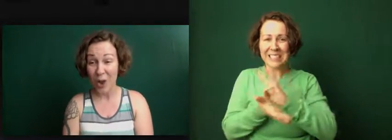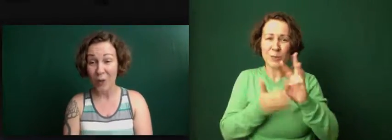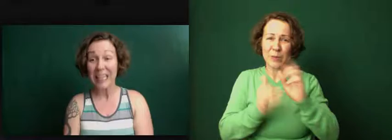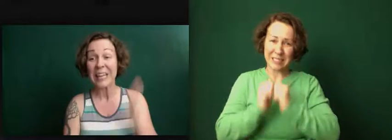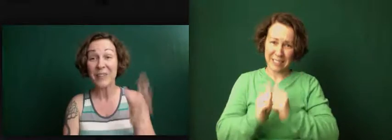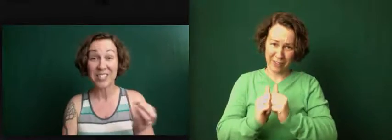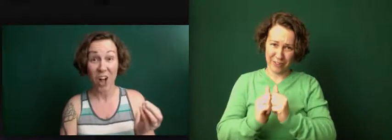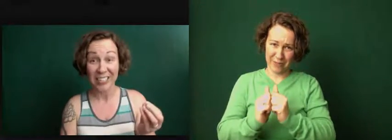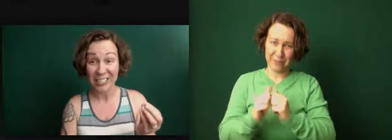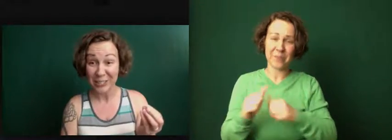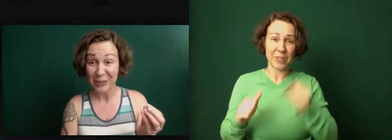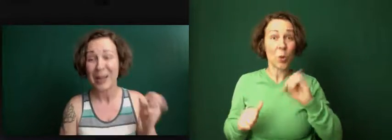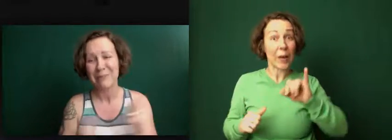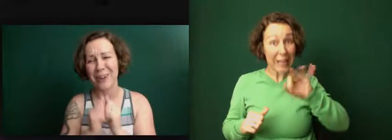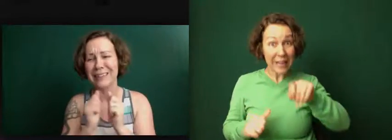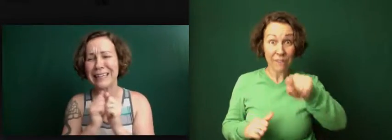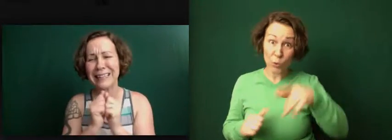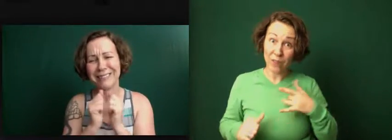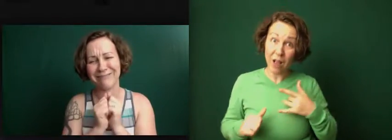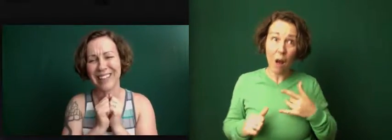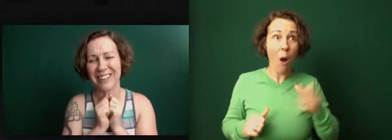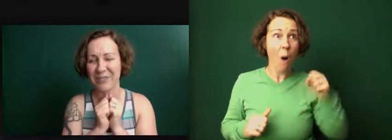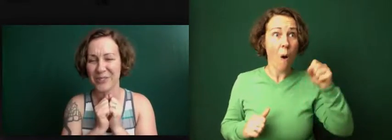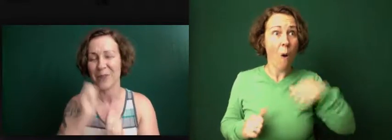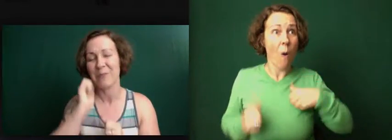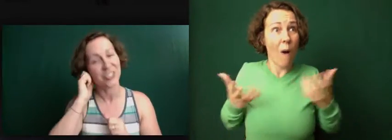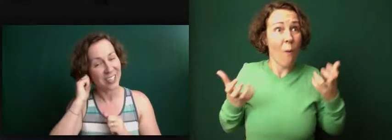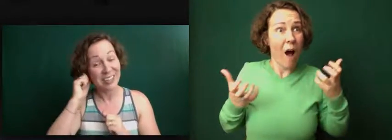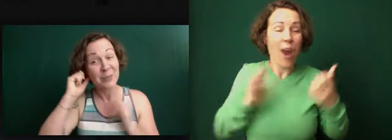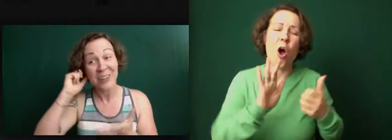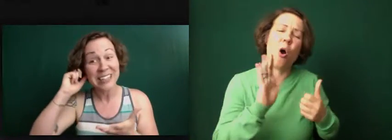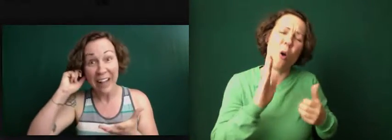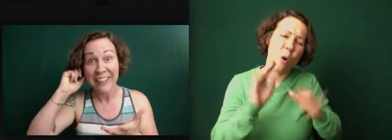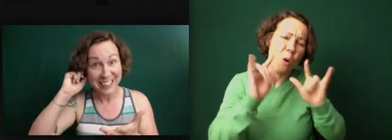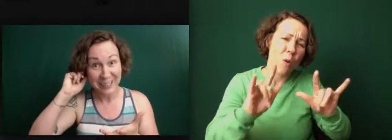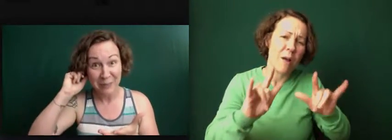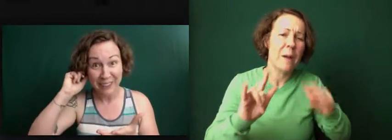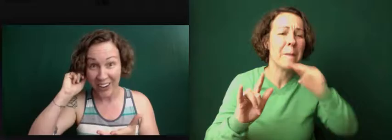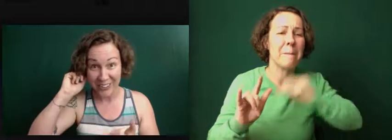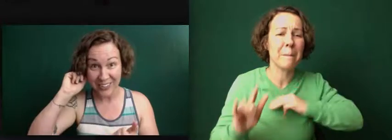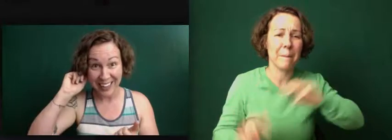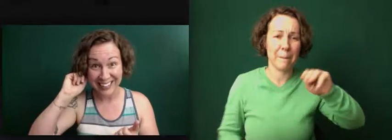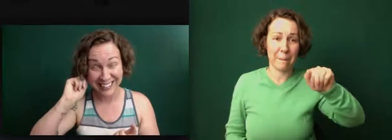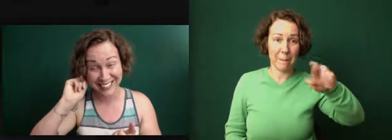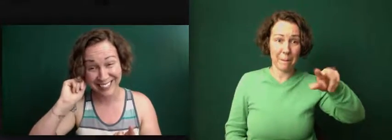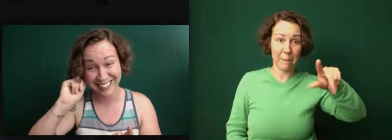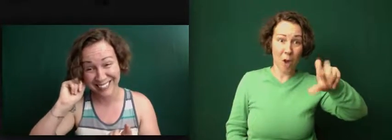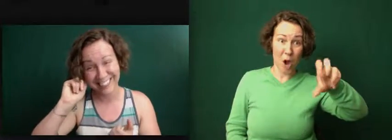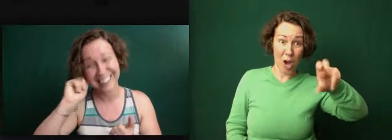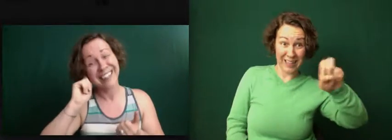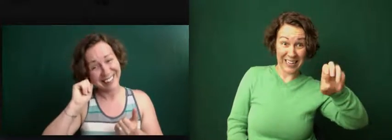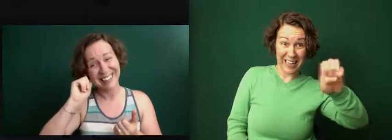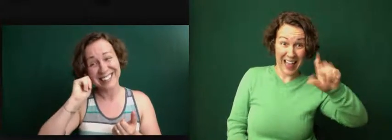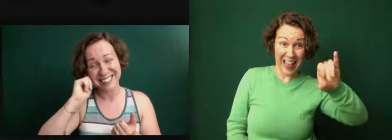together. So if it's calling to you, and Marlene, I love you so much. So Marlene Elliott's going to be there, you guys.